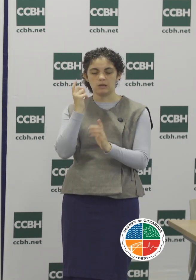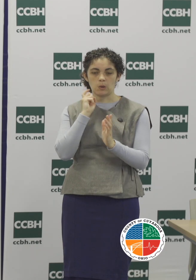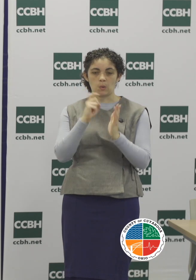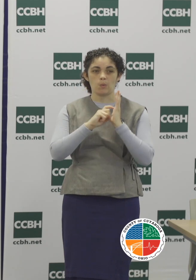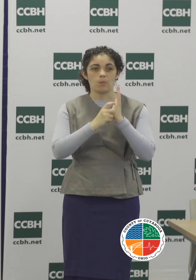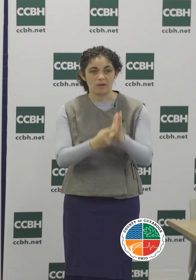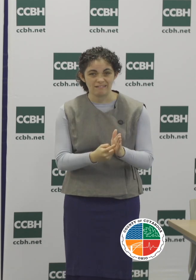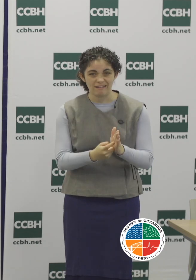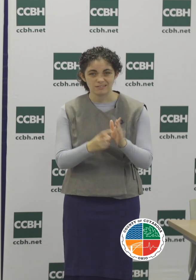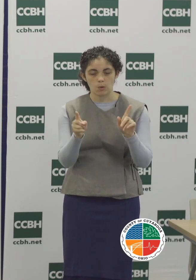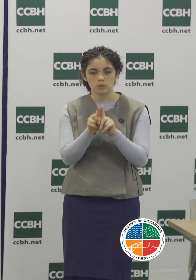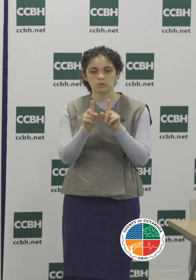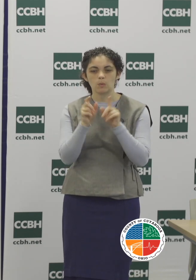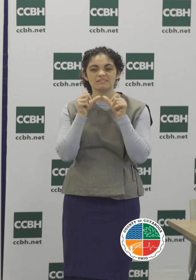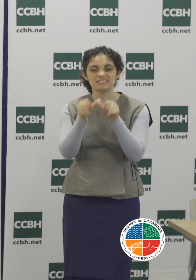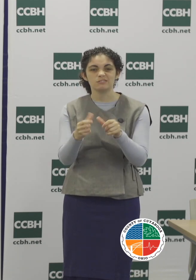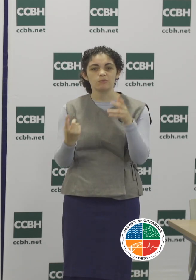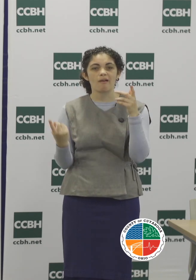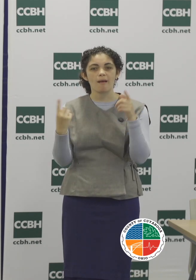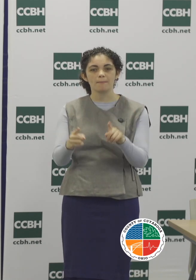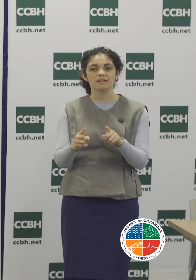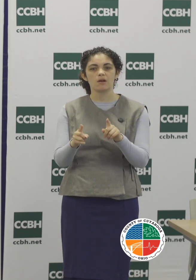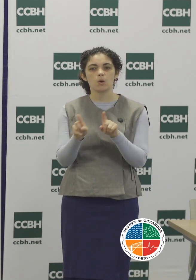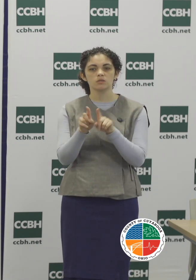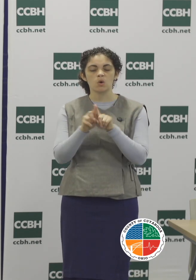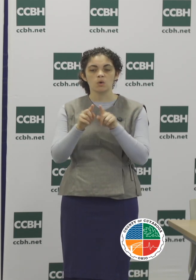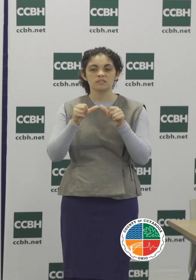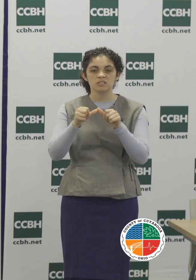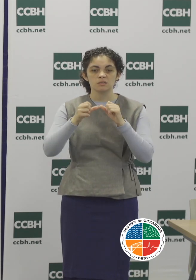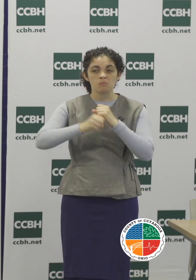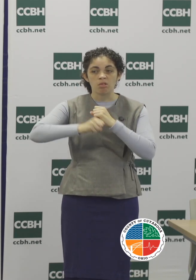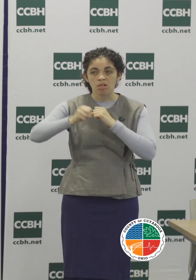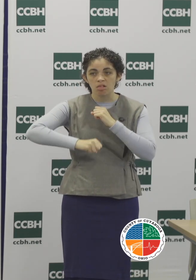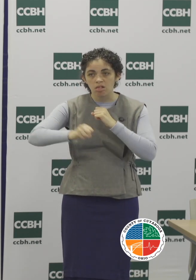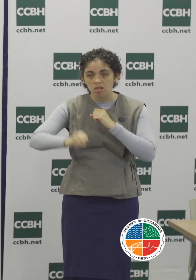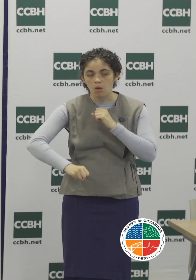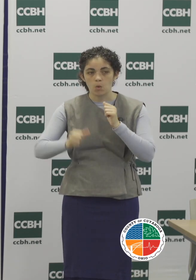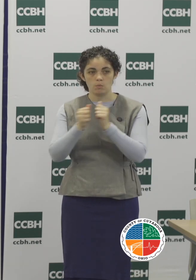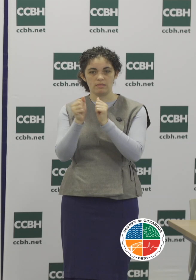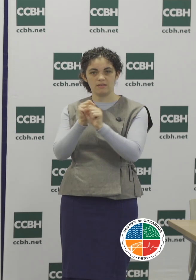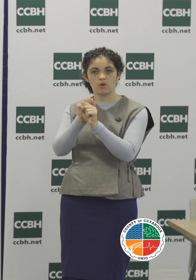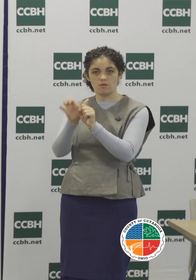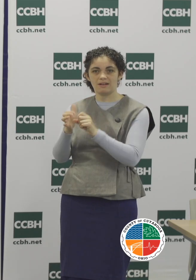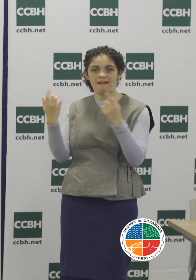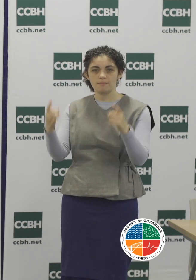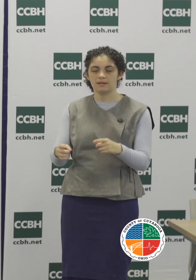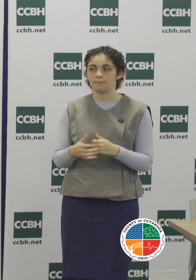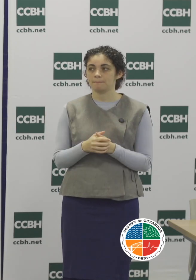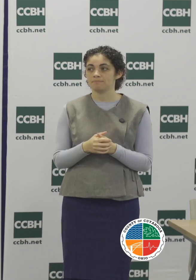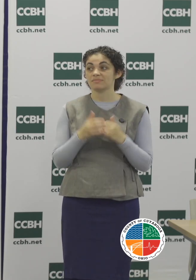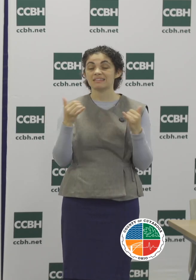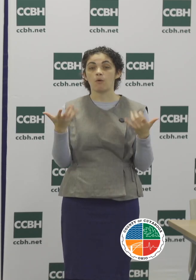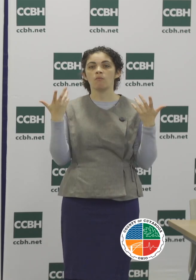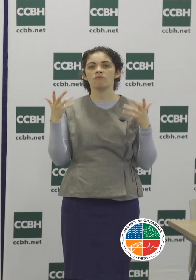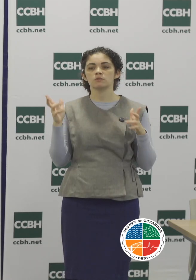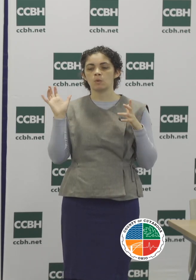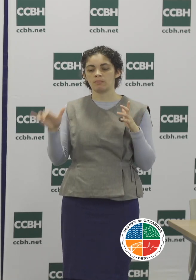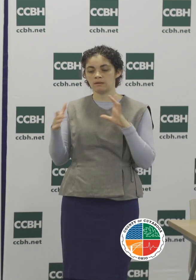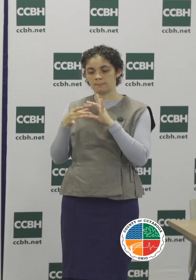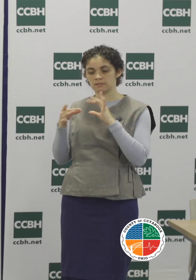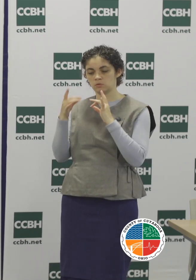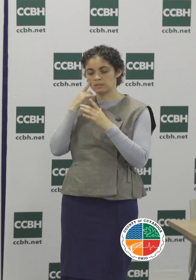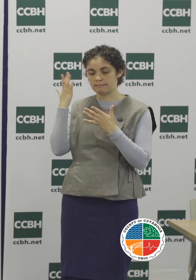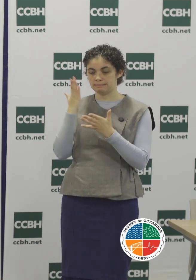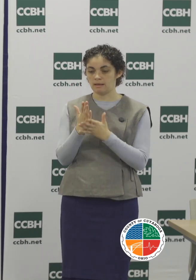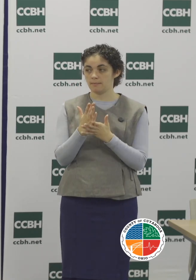has existed and continues to exist and has been exacerbated by the COVID pandemic. So with that, I'd like to stop